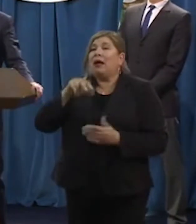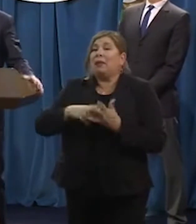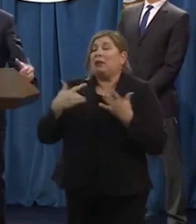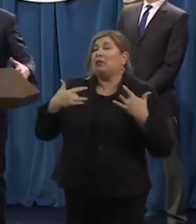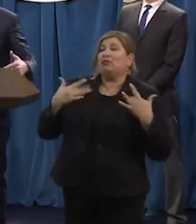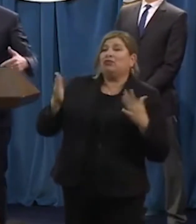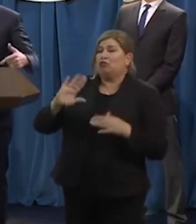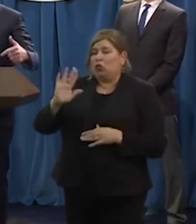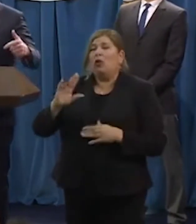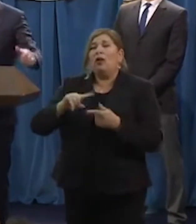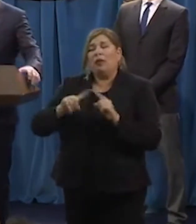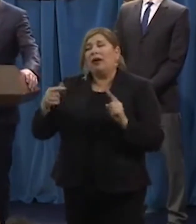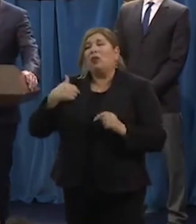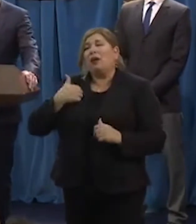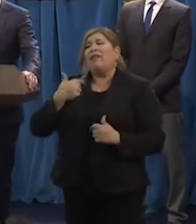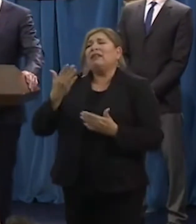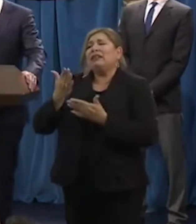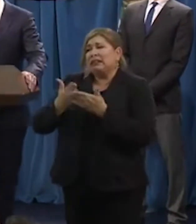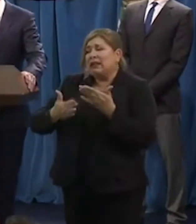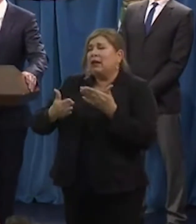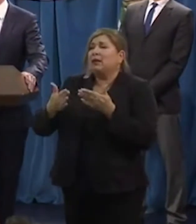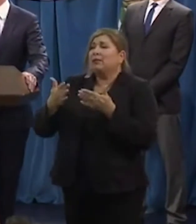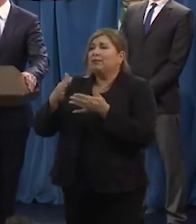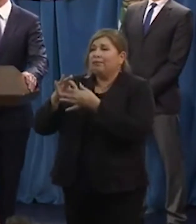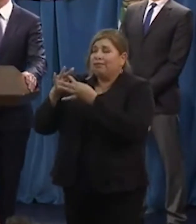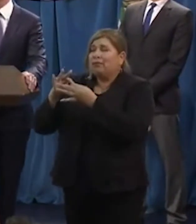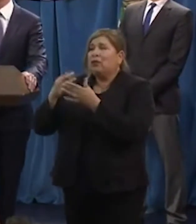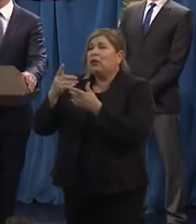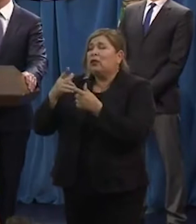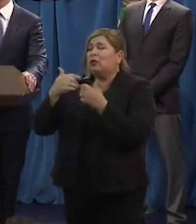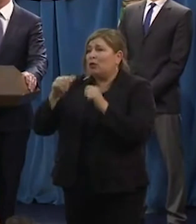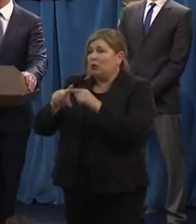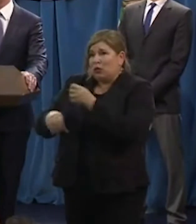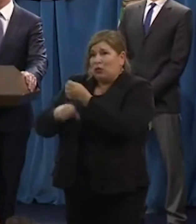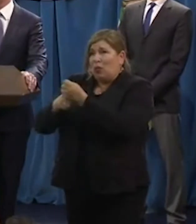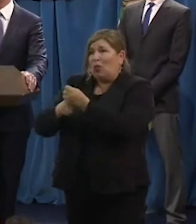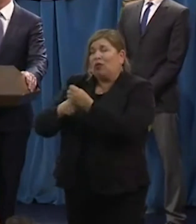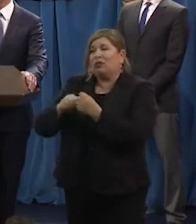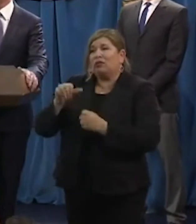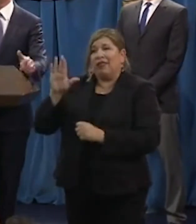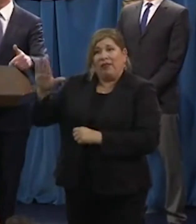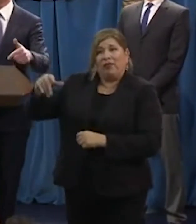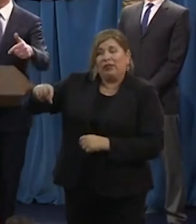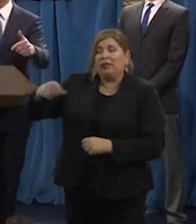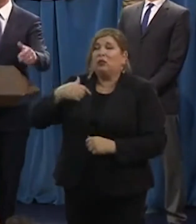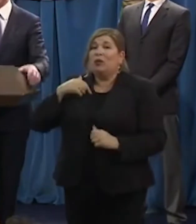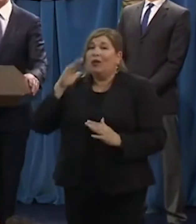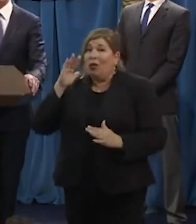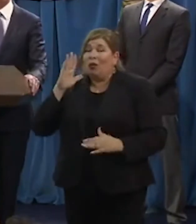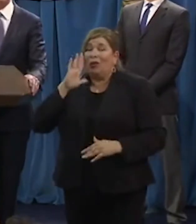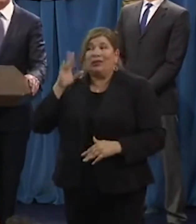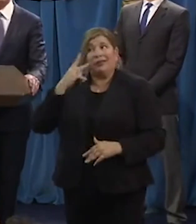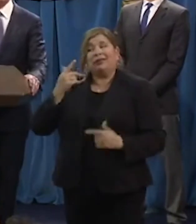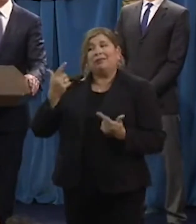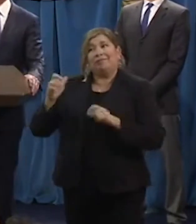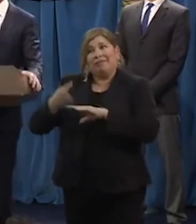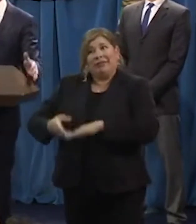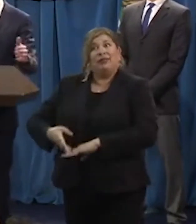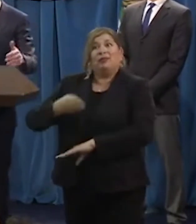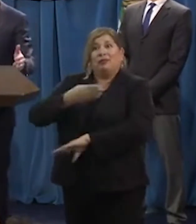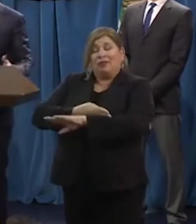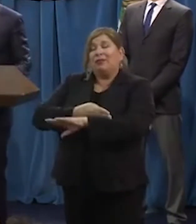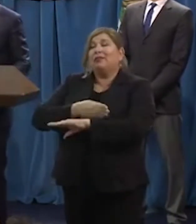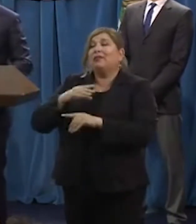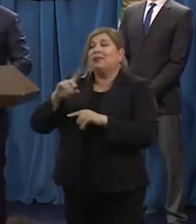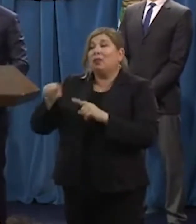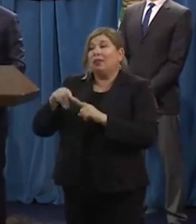military sites. But we certainly are strongly supporting those efforts and are hopeful that we'll see a substantial improvement as